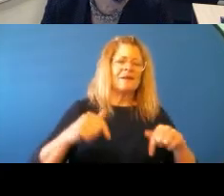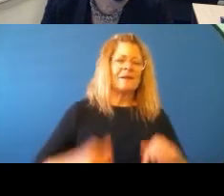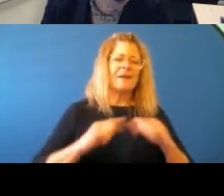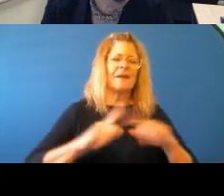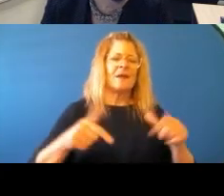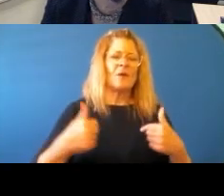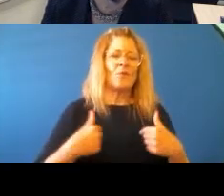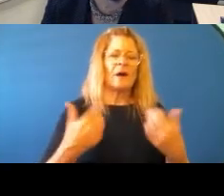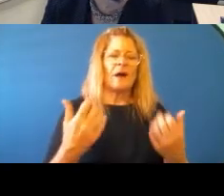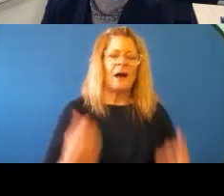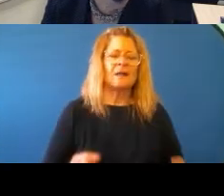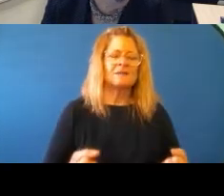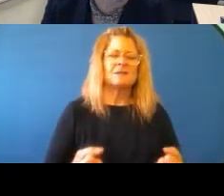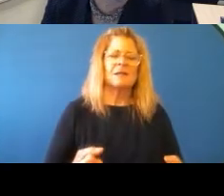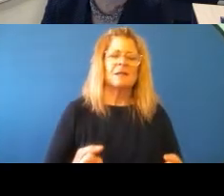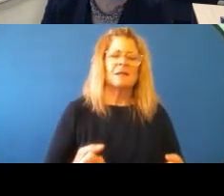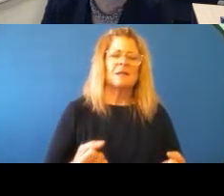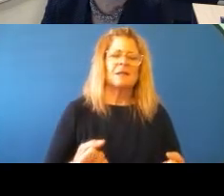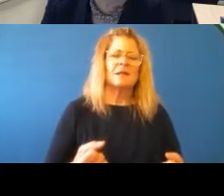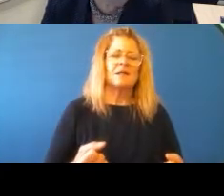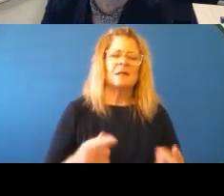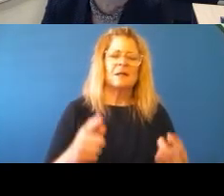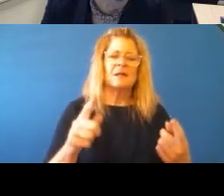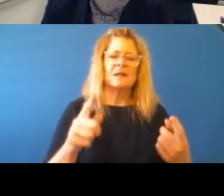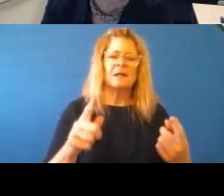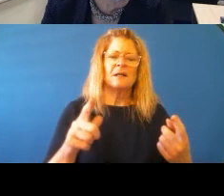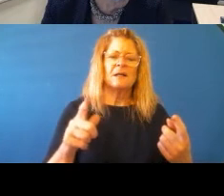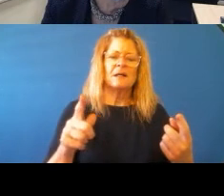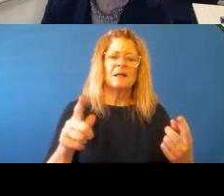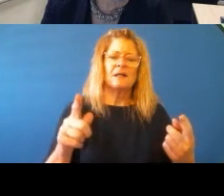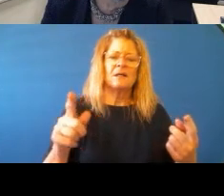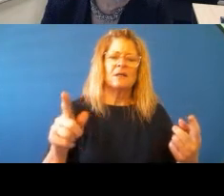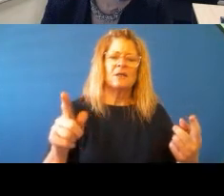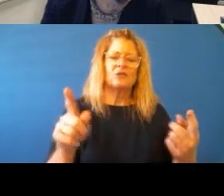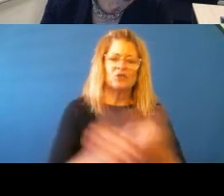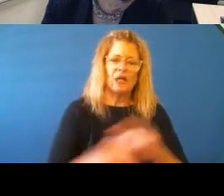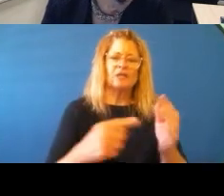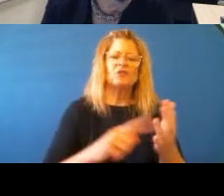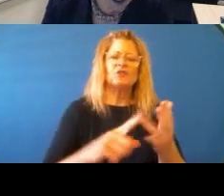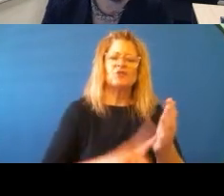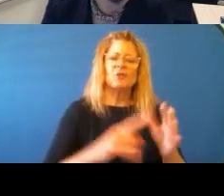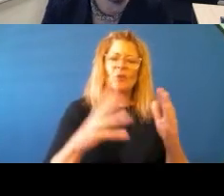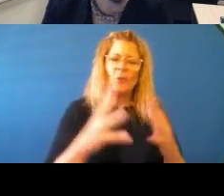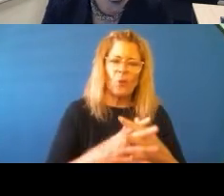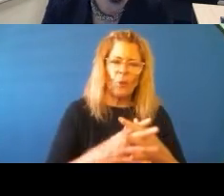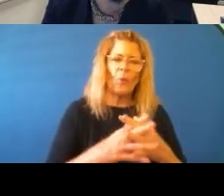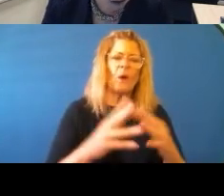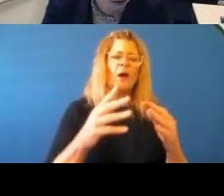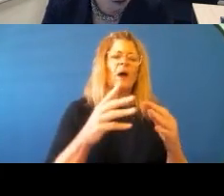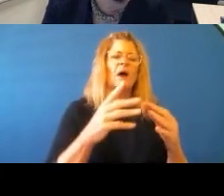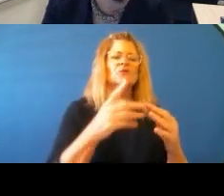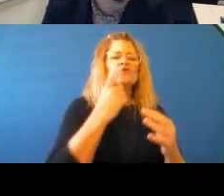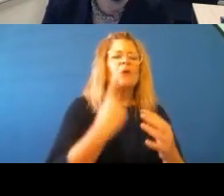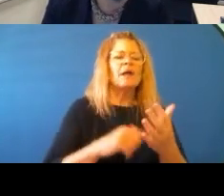Waitangi Tribunal on the status of Māori women and the way that's been impacted during the colonisation process right